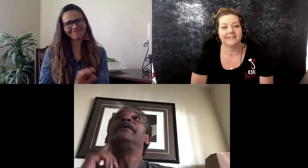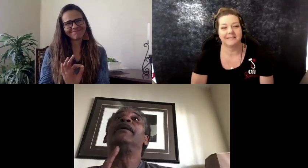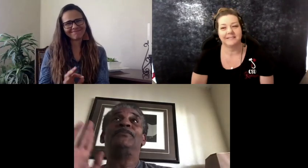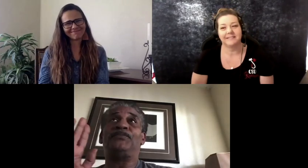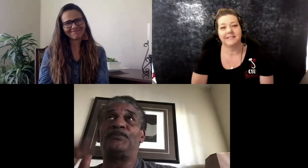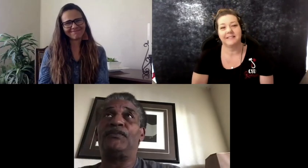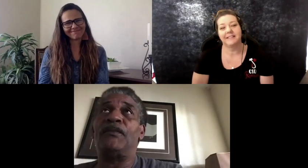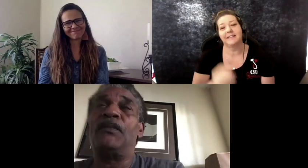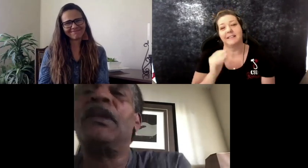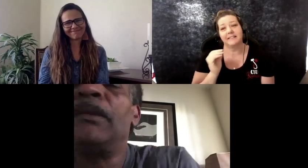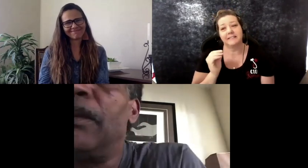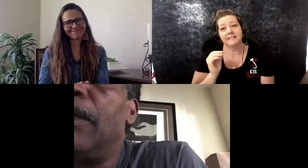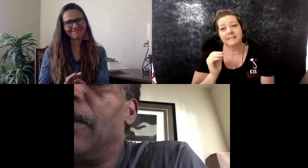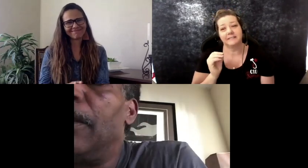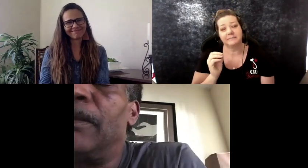And